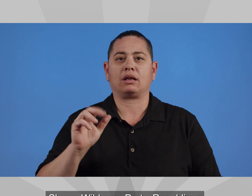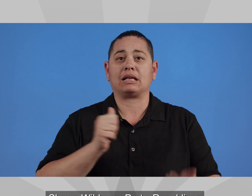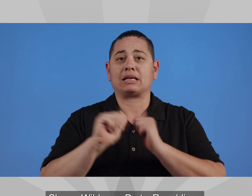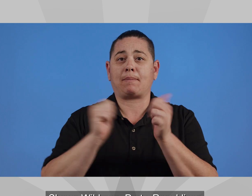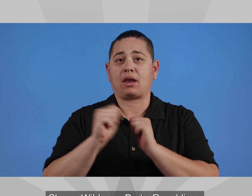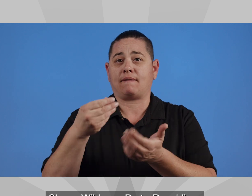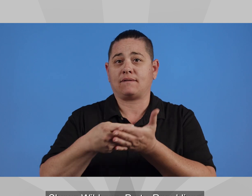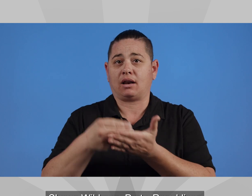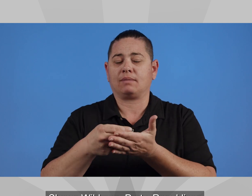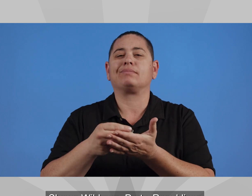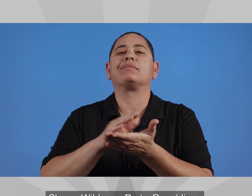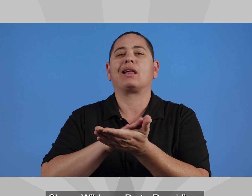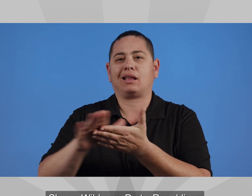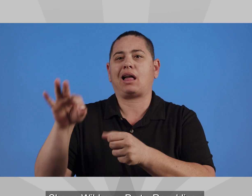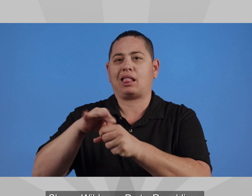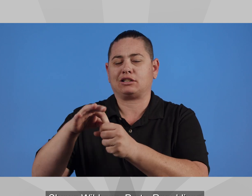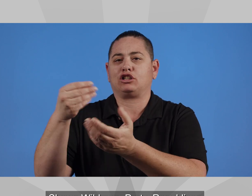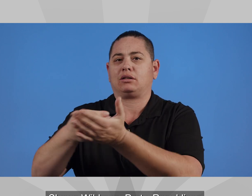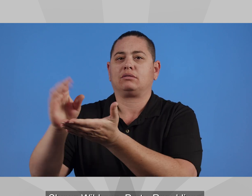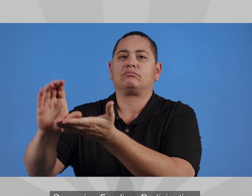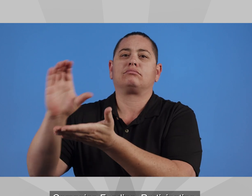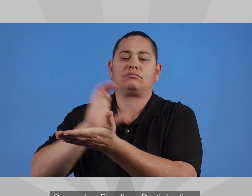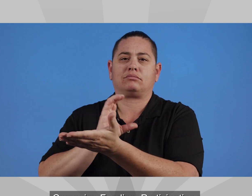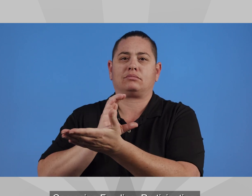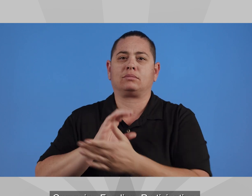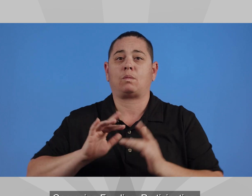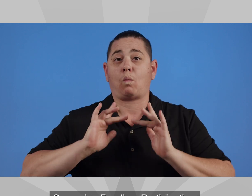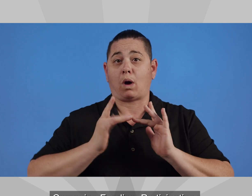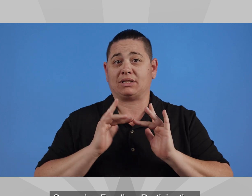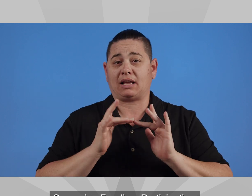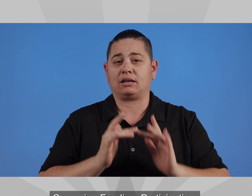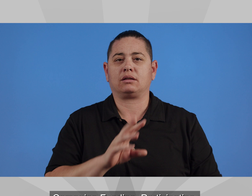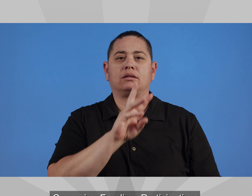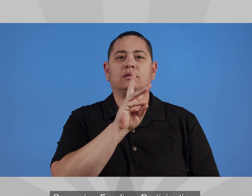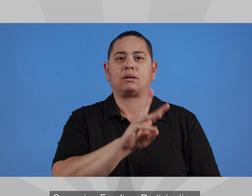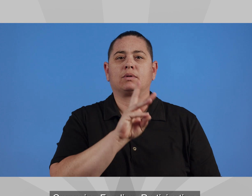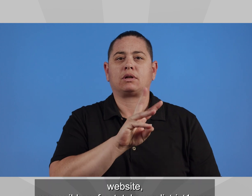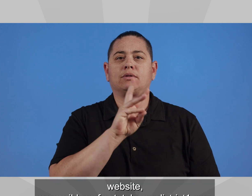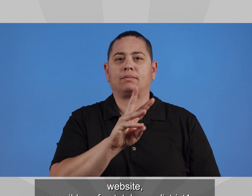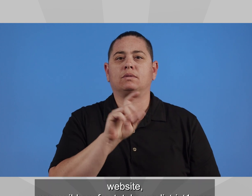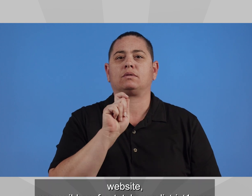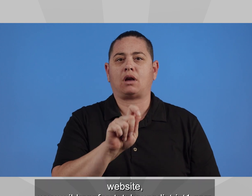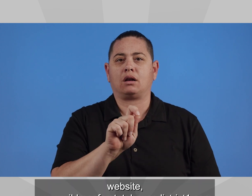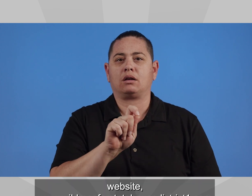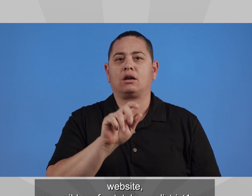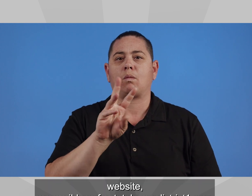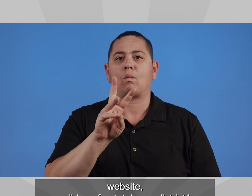Shawn Wildman, Party Republican, campaign funding participating.